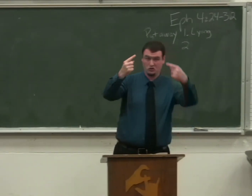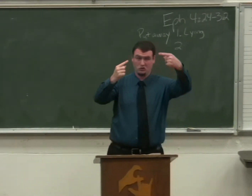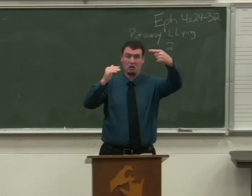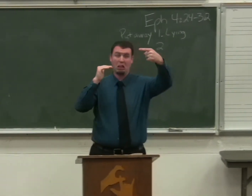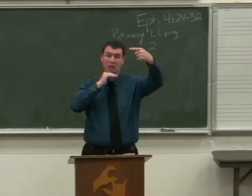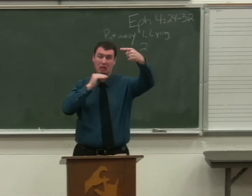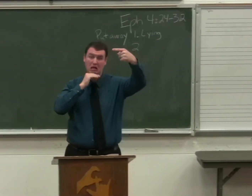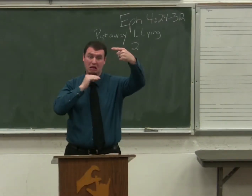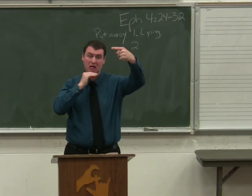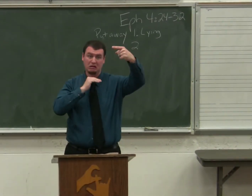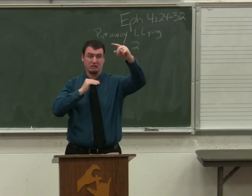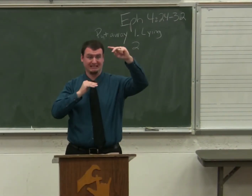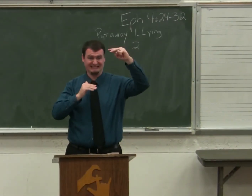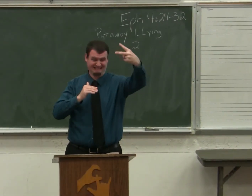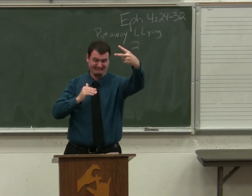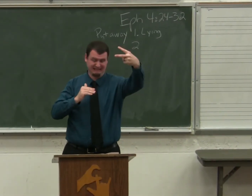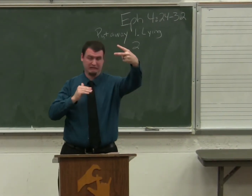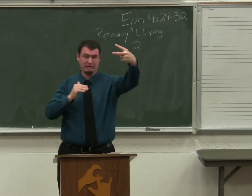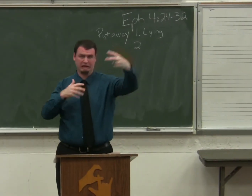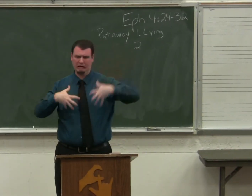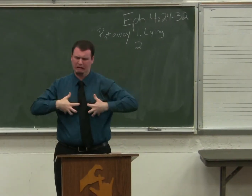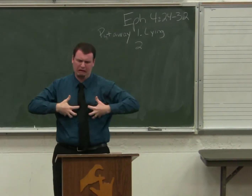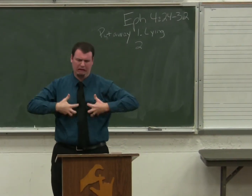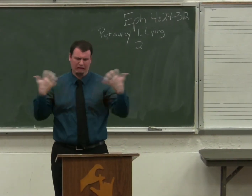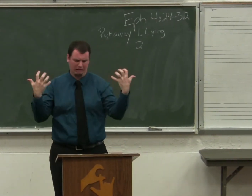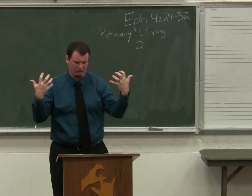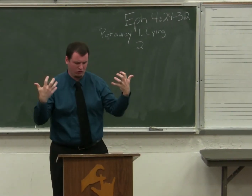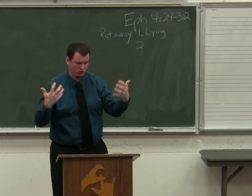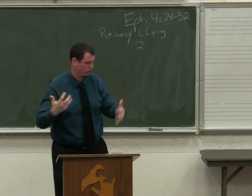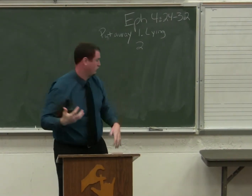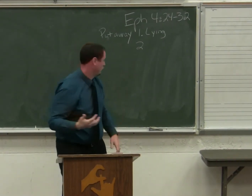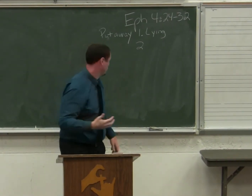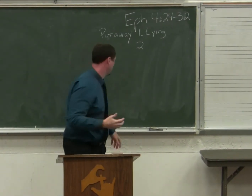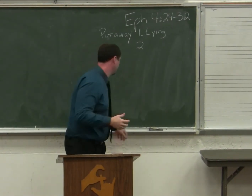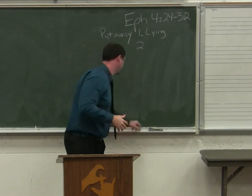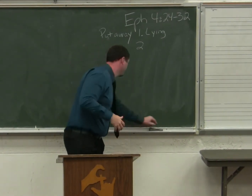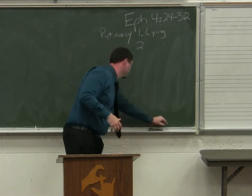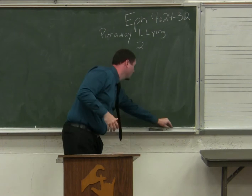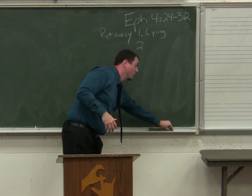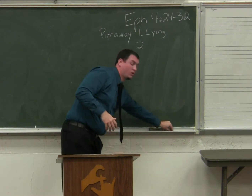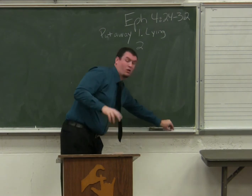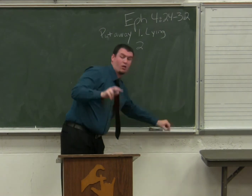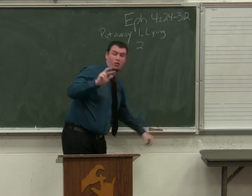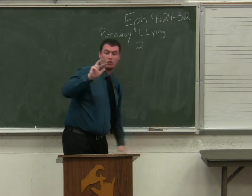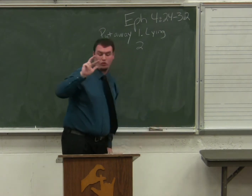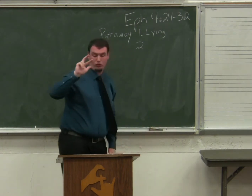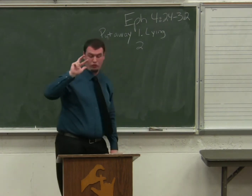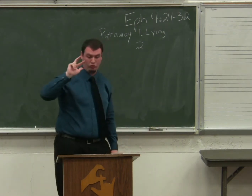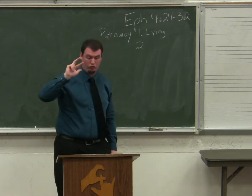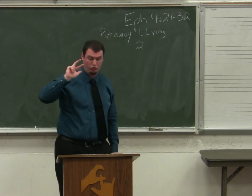So first of all, we said lying. Secondly, anger.